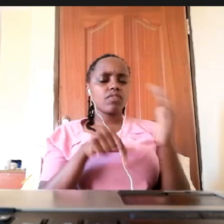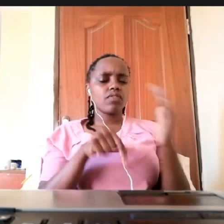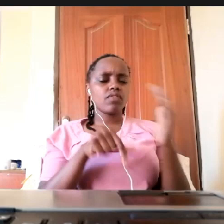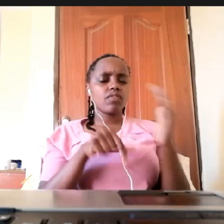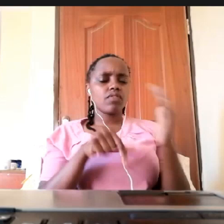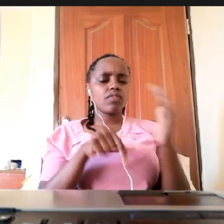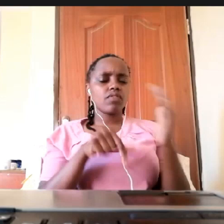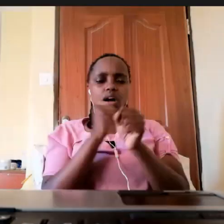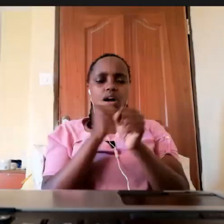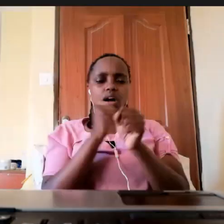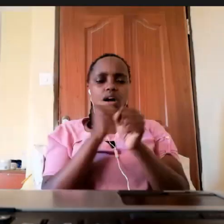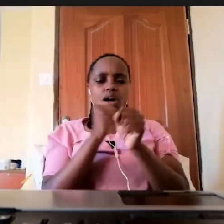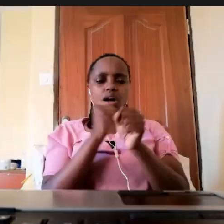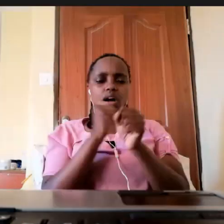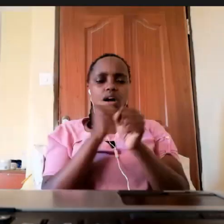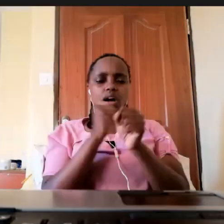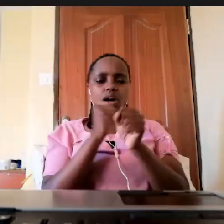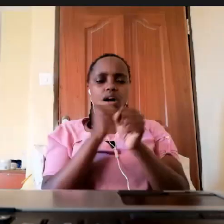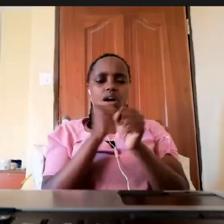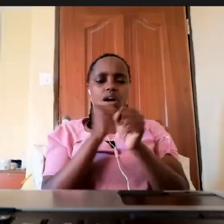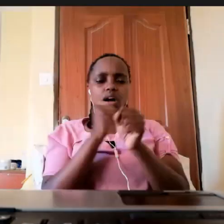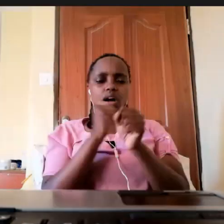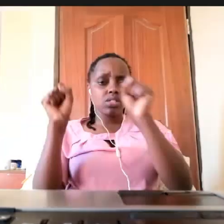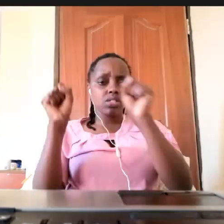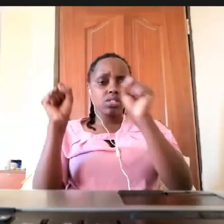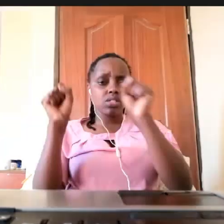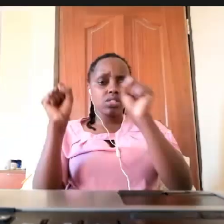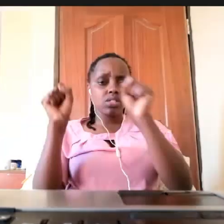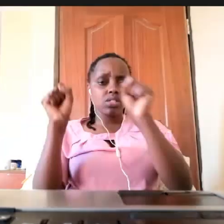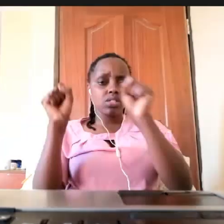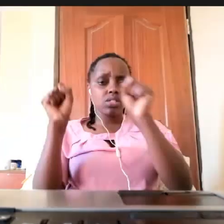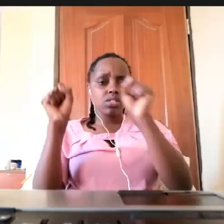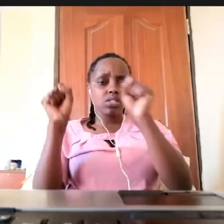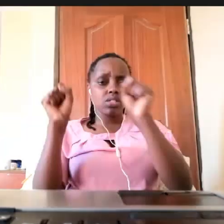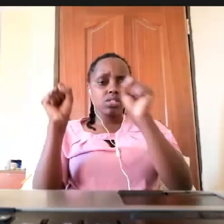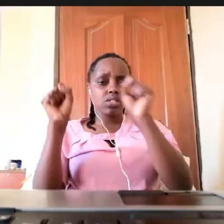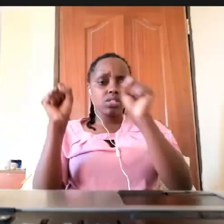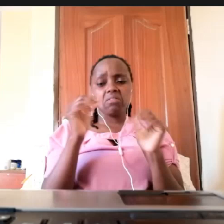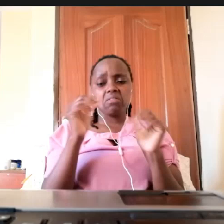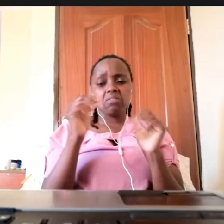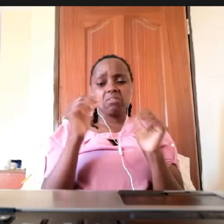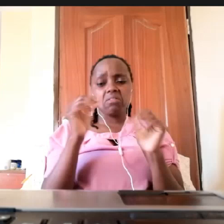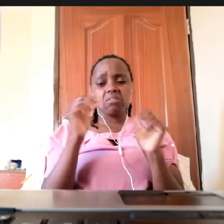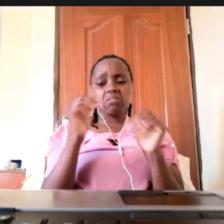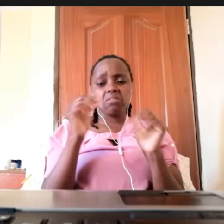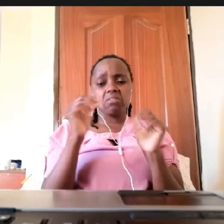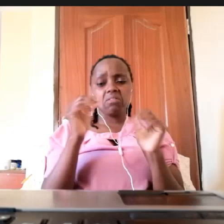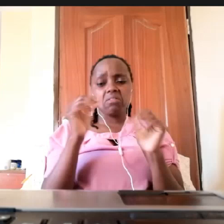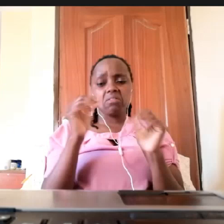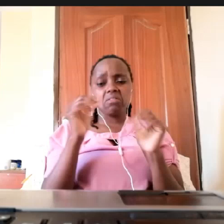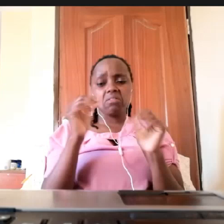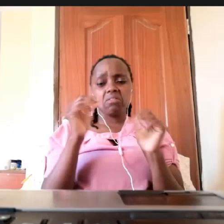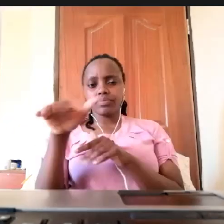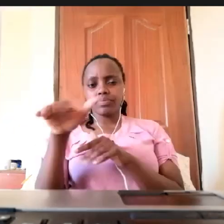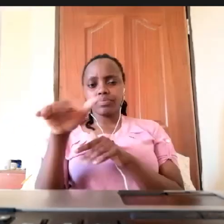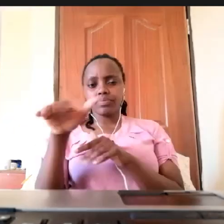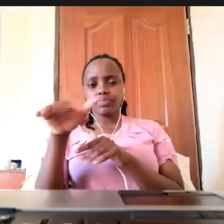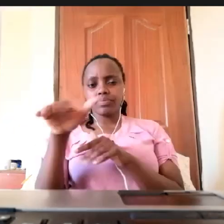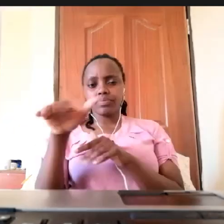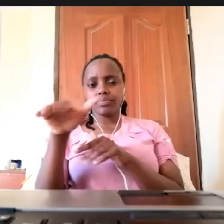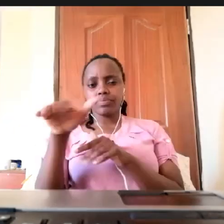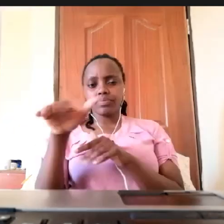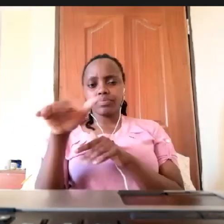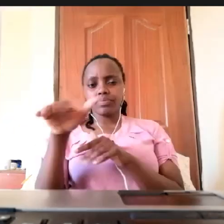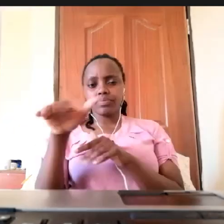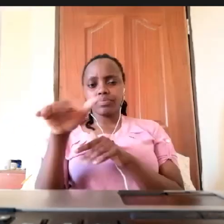juvenile justice system. And so they were able to bring children from those, from the institutions to take